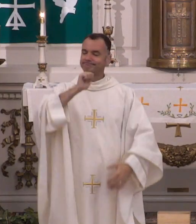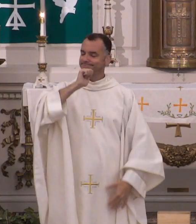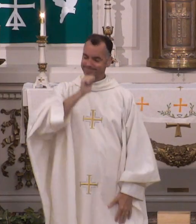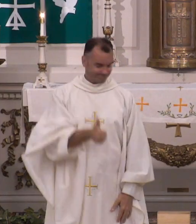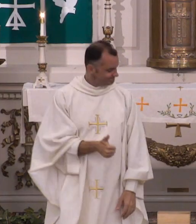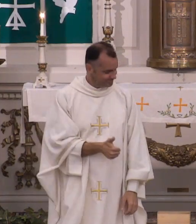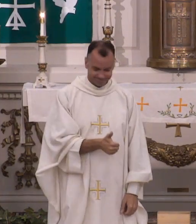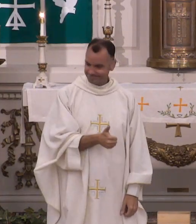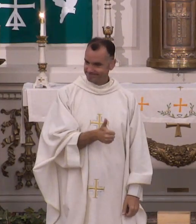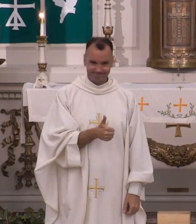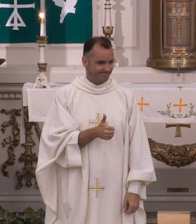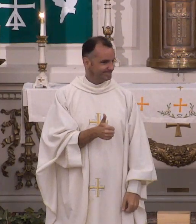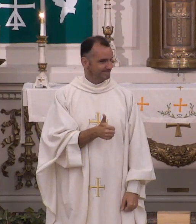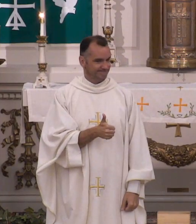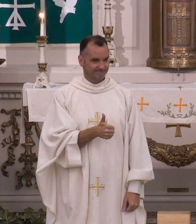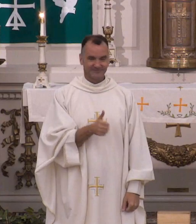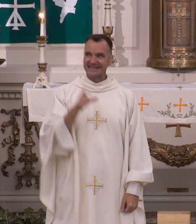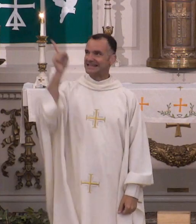But God does not work that way.